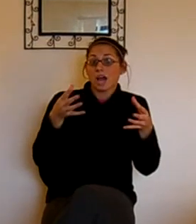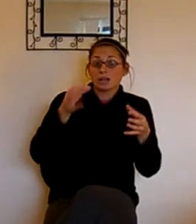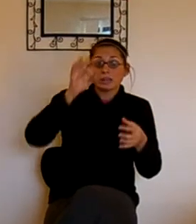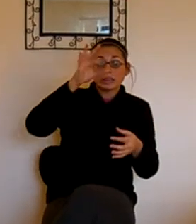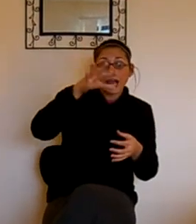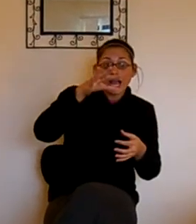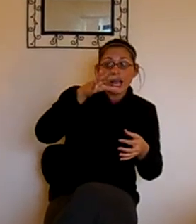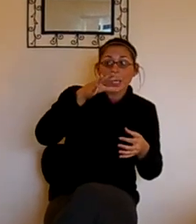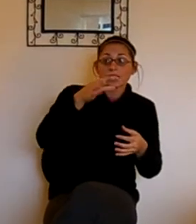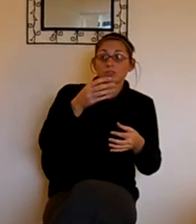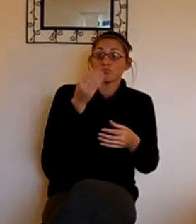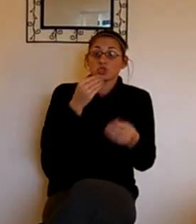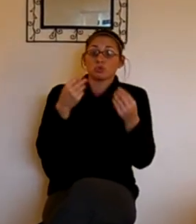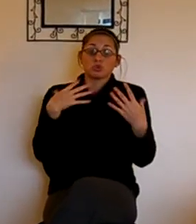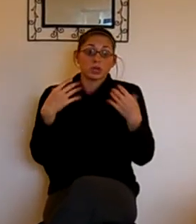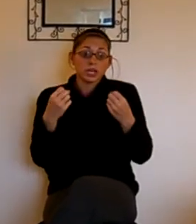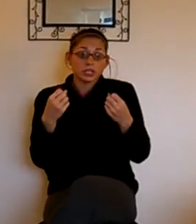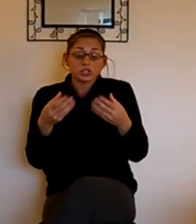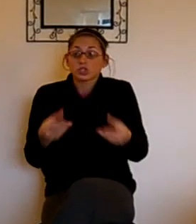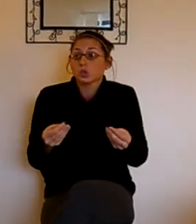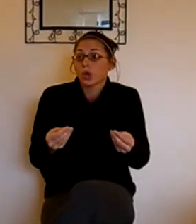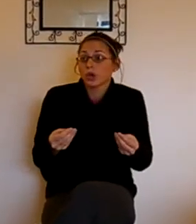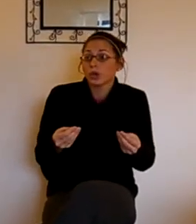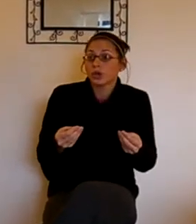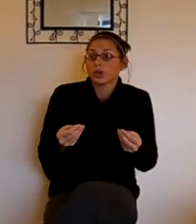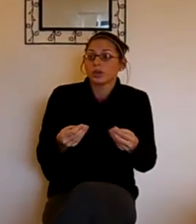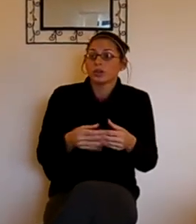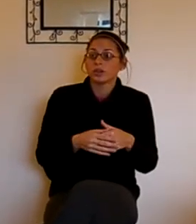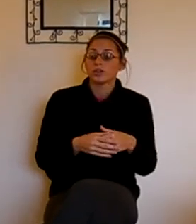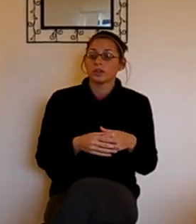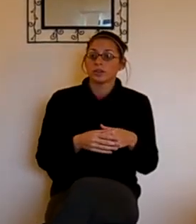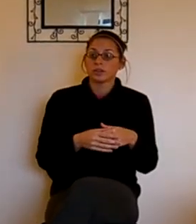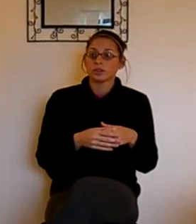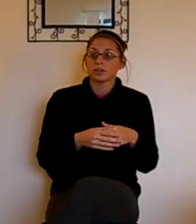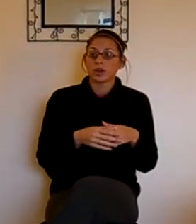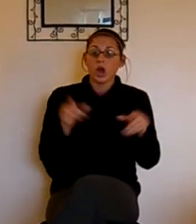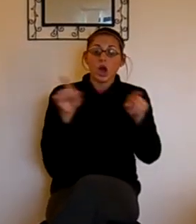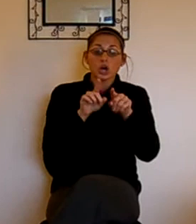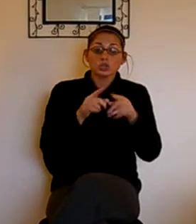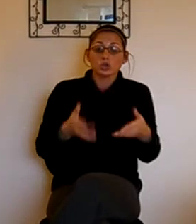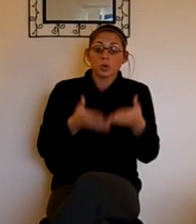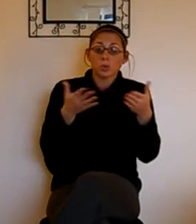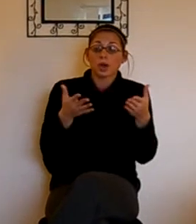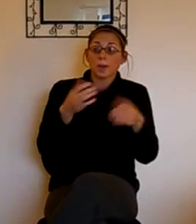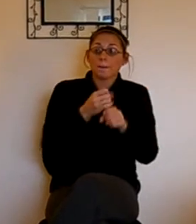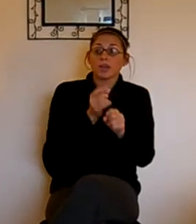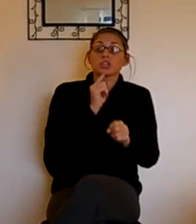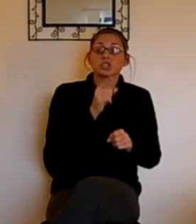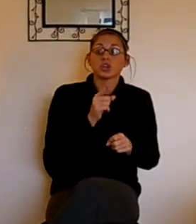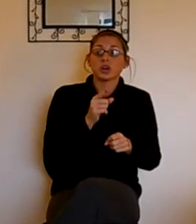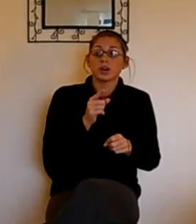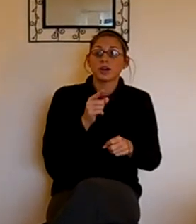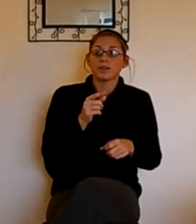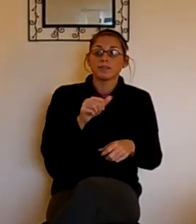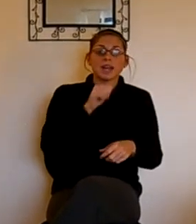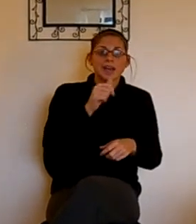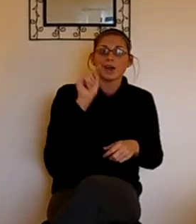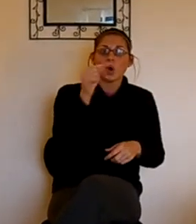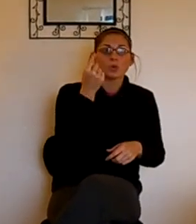you can make it a more standardized scenario. And you're also going to want to make sure that you don't just have one single corn plant, right? That's not going to give